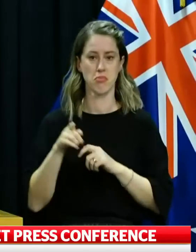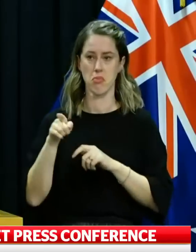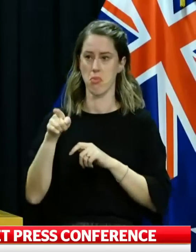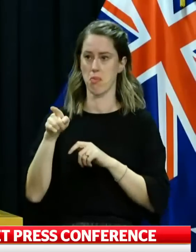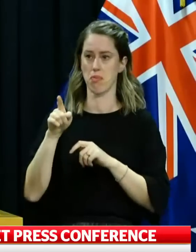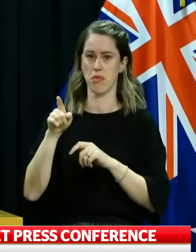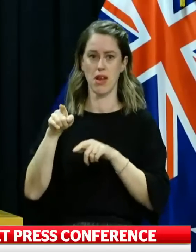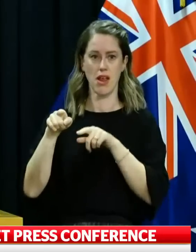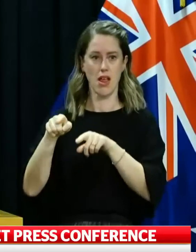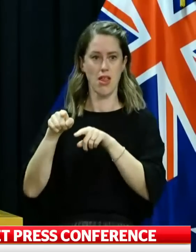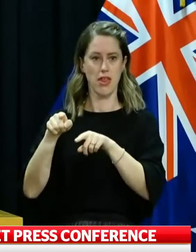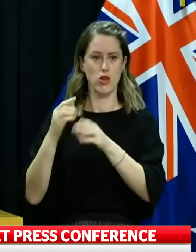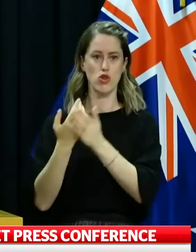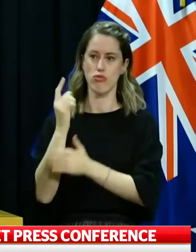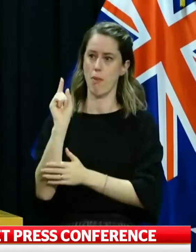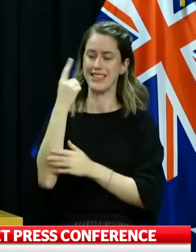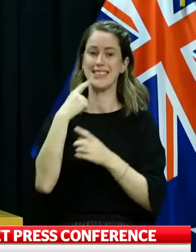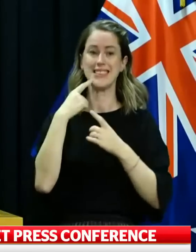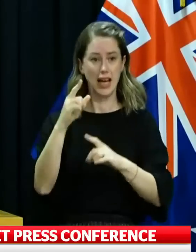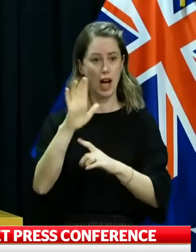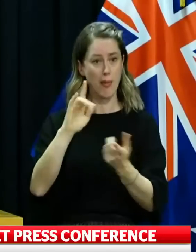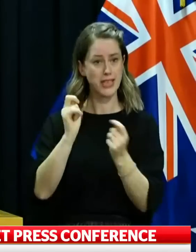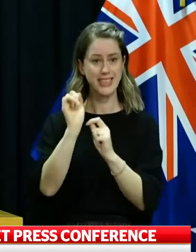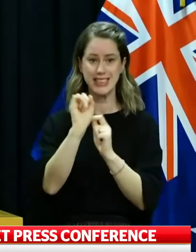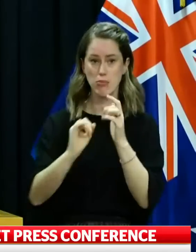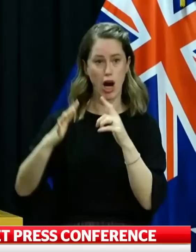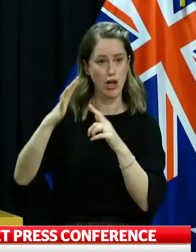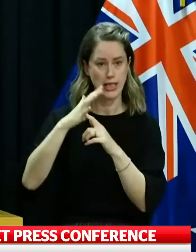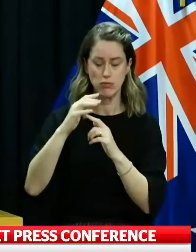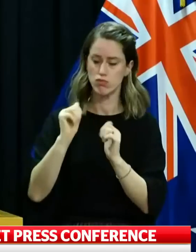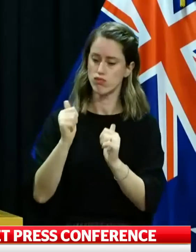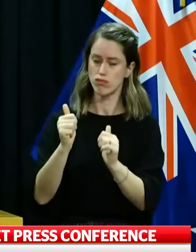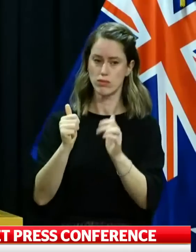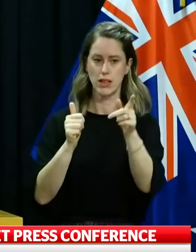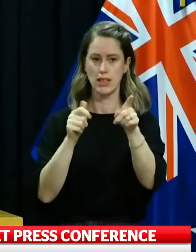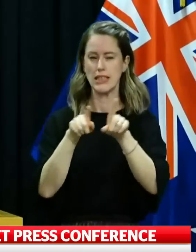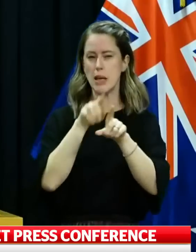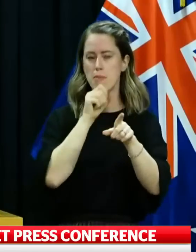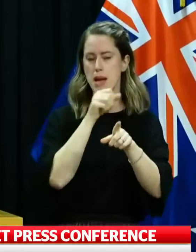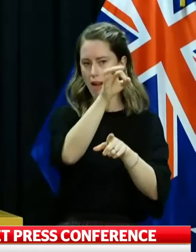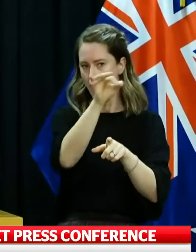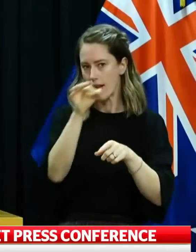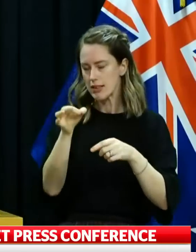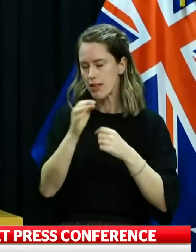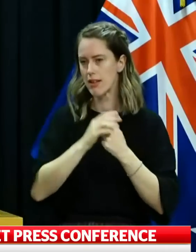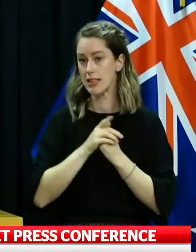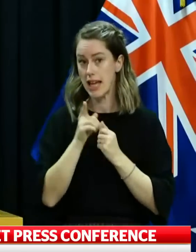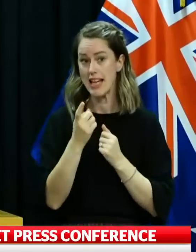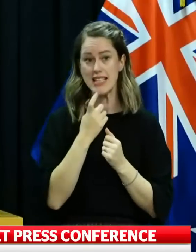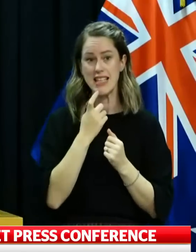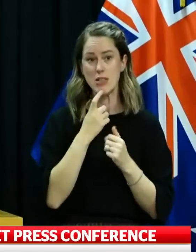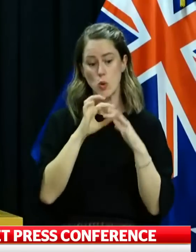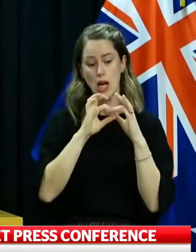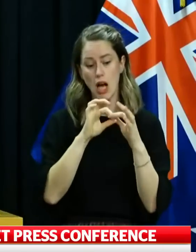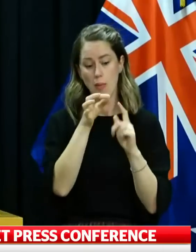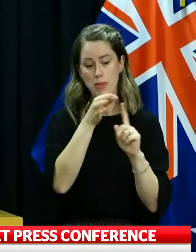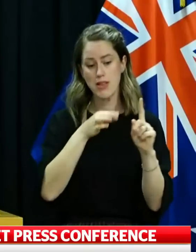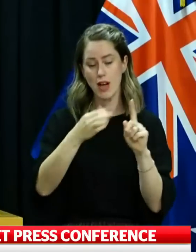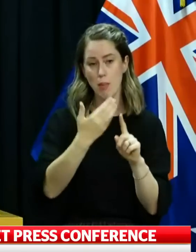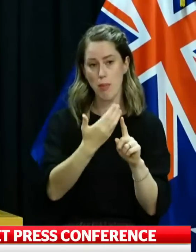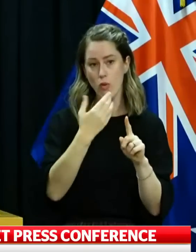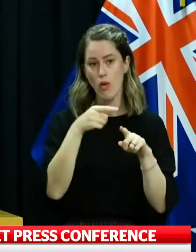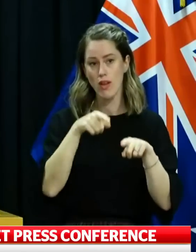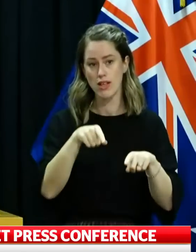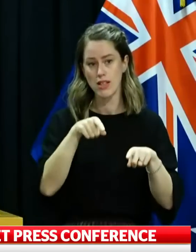projected with climate change being a priority will be welcomed by the region. Does that make it easier when you engage with the Pacific ahead of this, particularly with